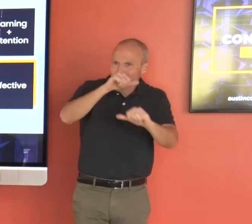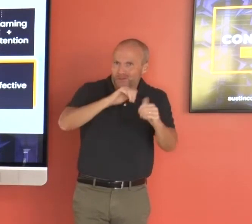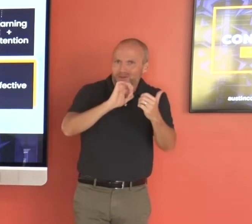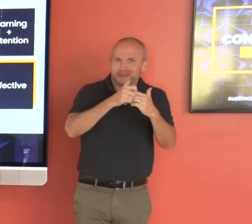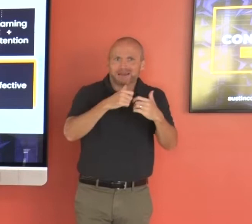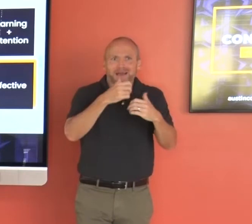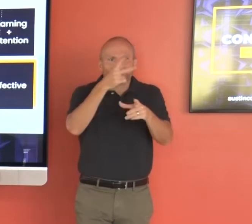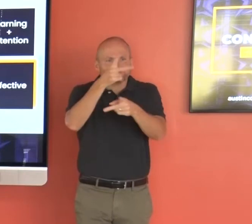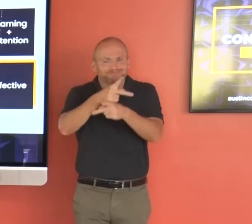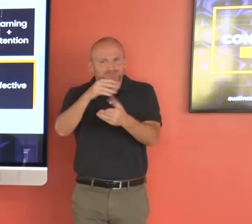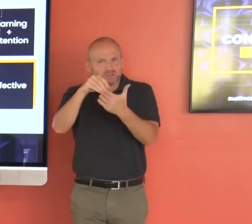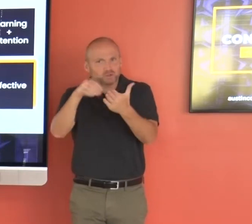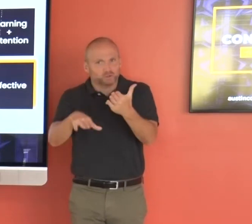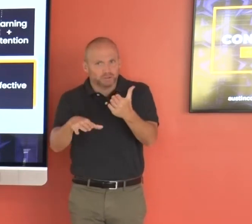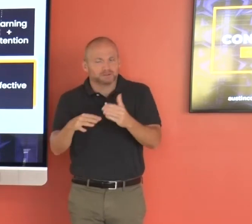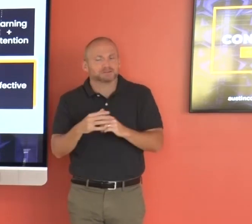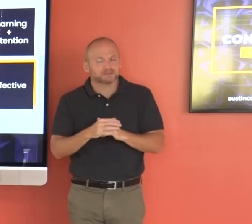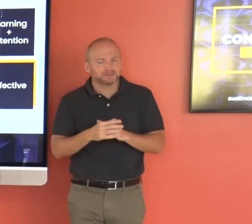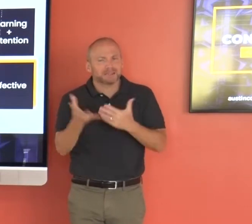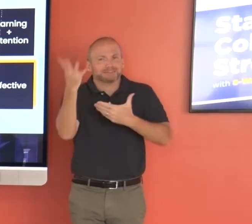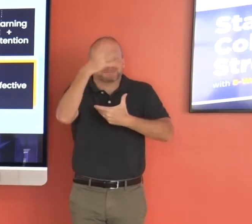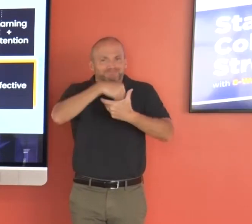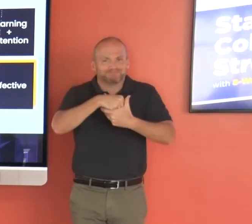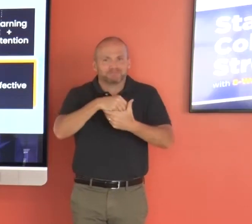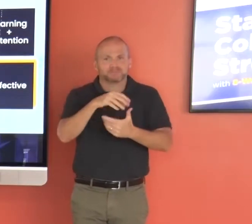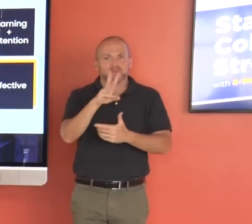our students? All of that is in our wellness umbrella.